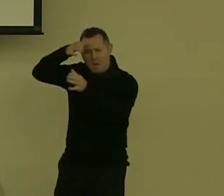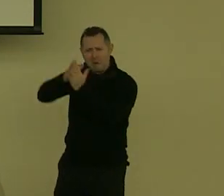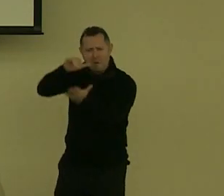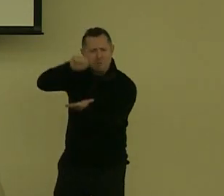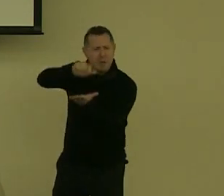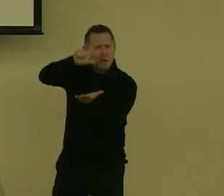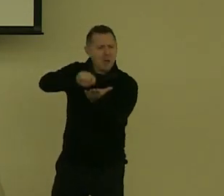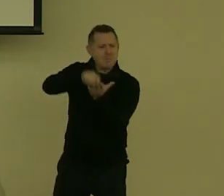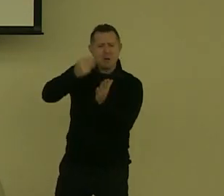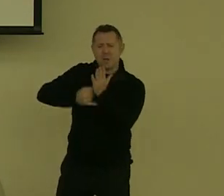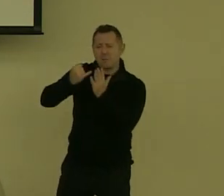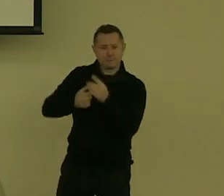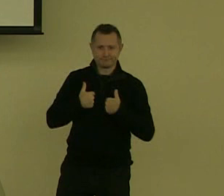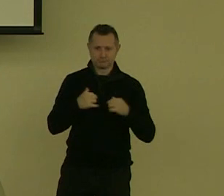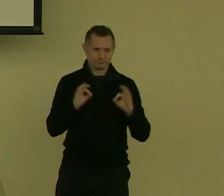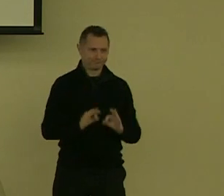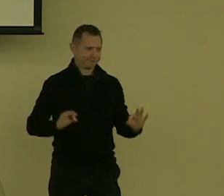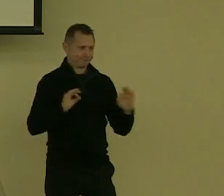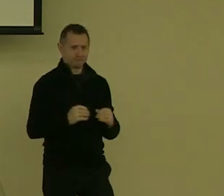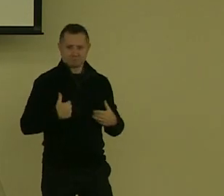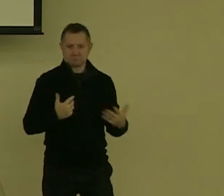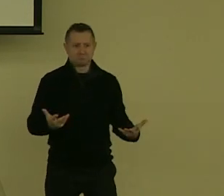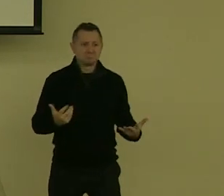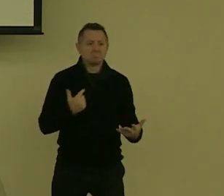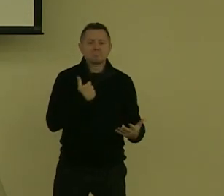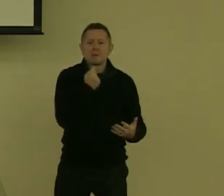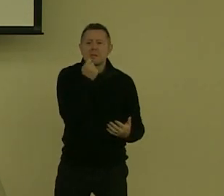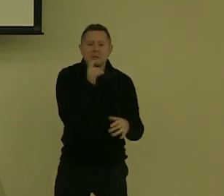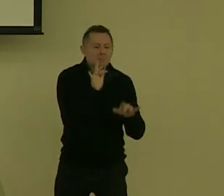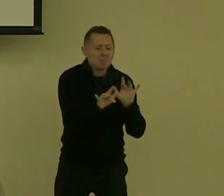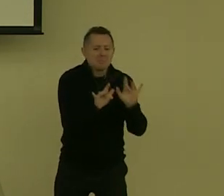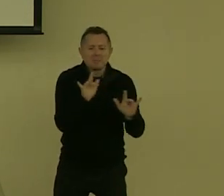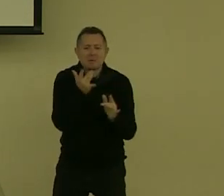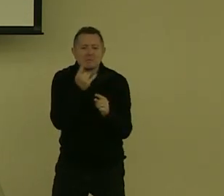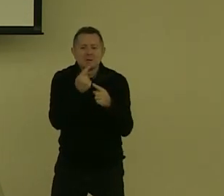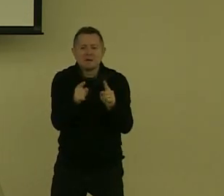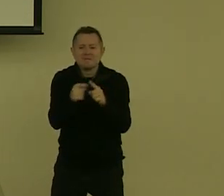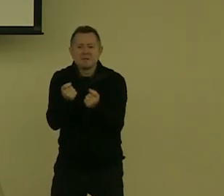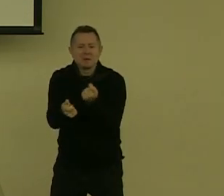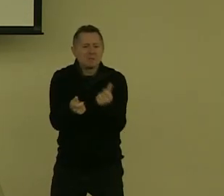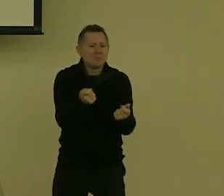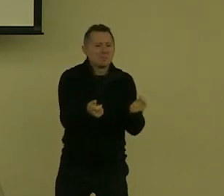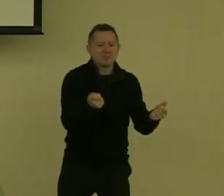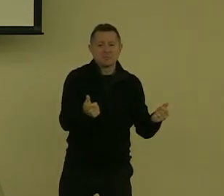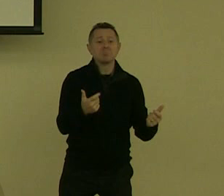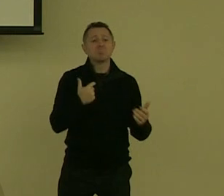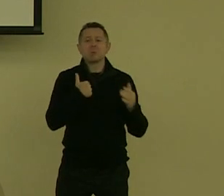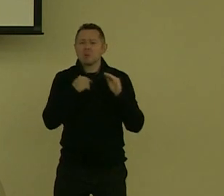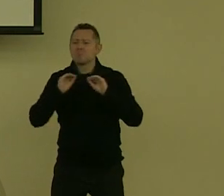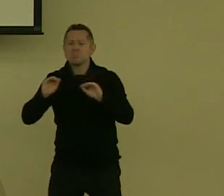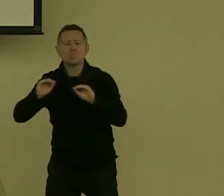time kind of dipping my hands into a variety of different areas. I'm an English professor, so I do use comics in my